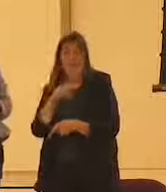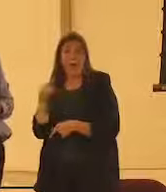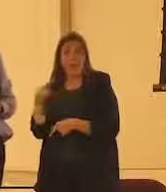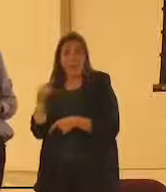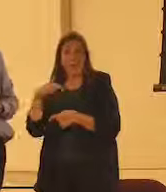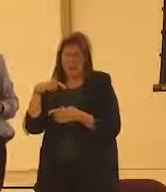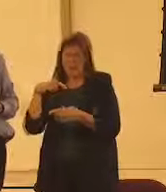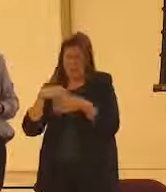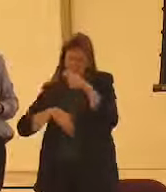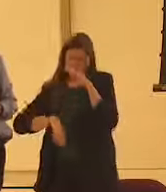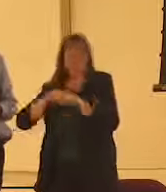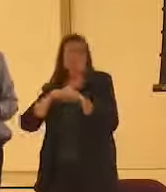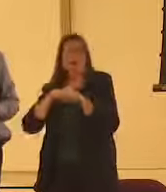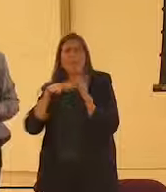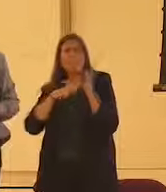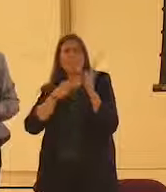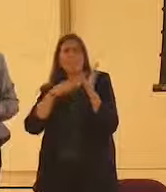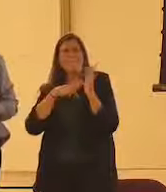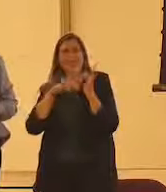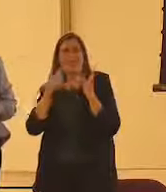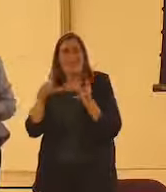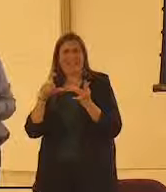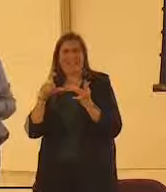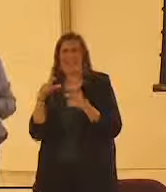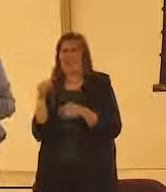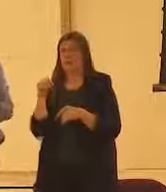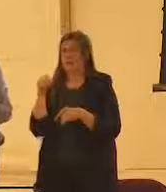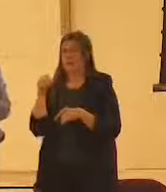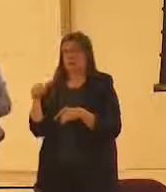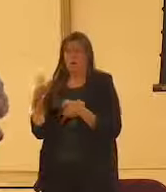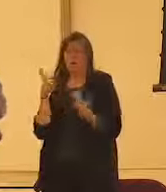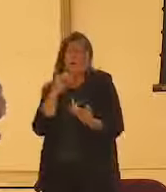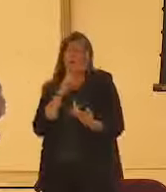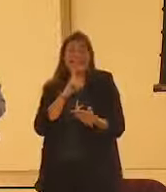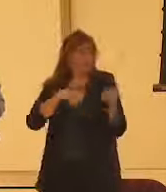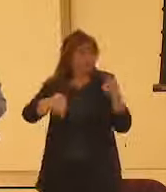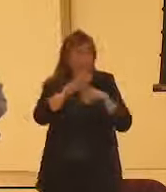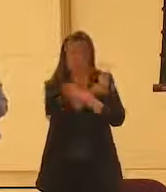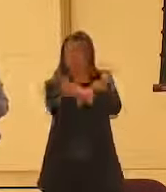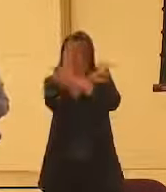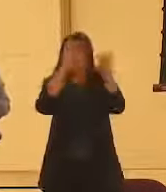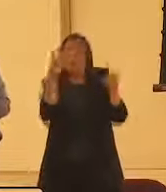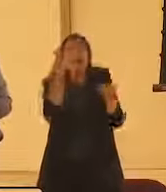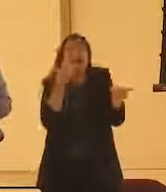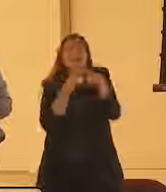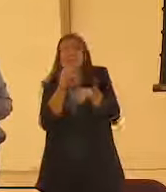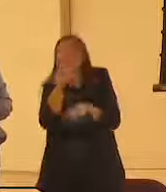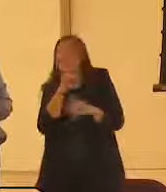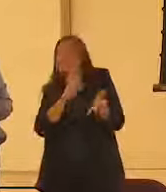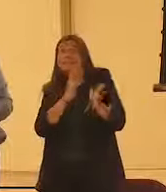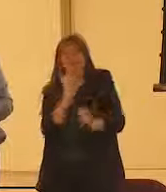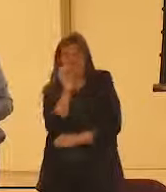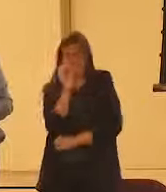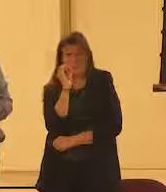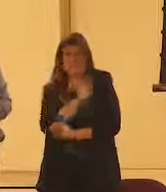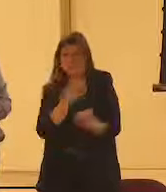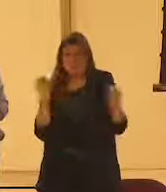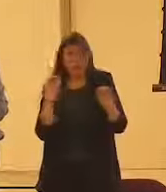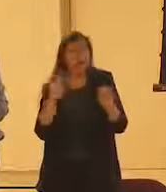And this wasn't a deaf unit, this was a hearing unit, no one there could sign. They'd basically been locking him up because they could work